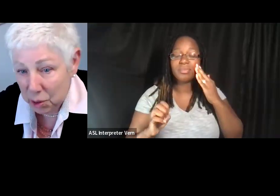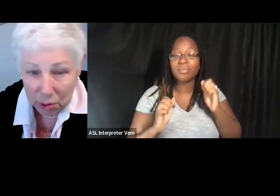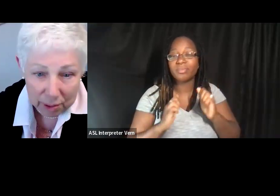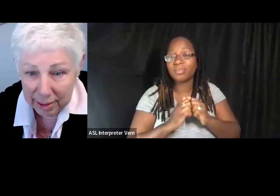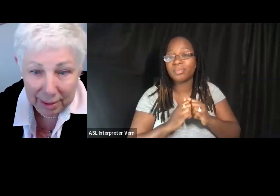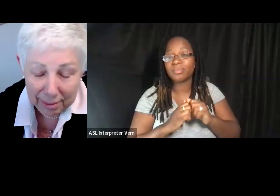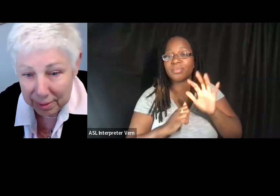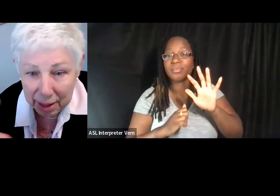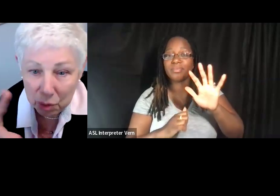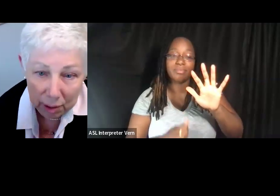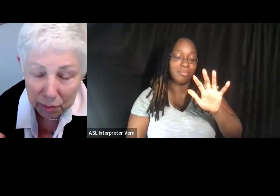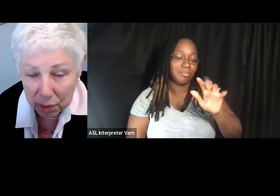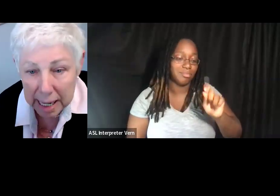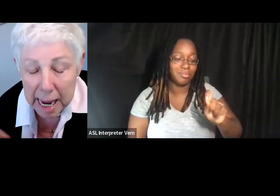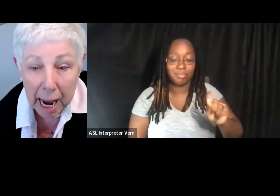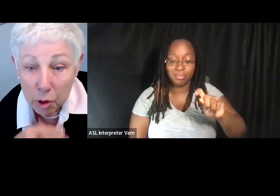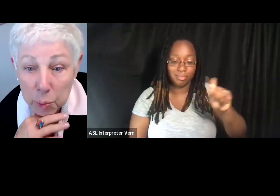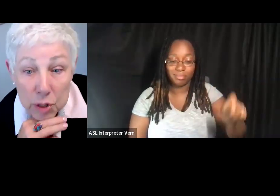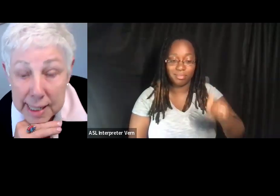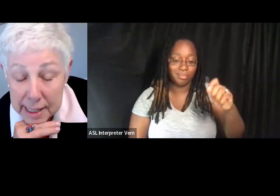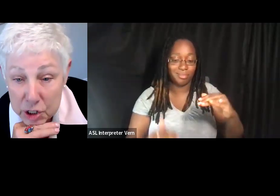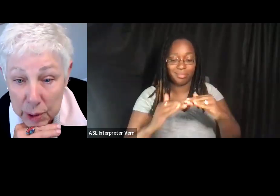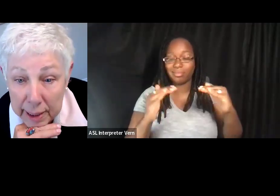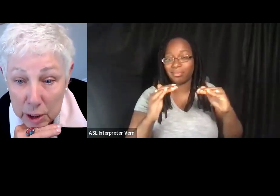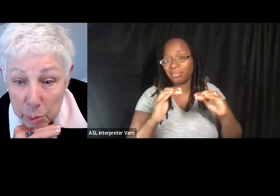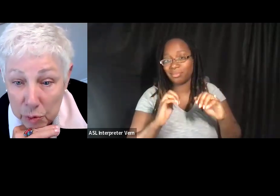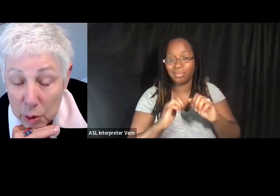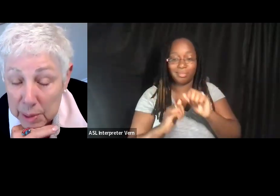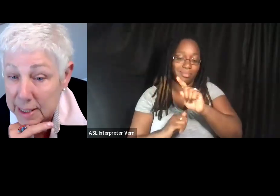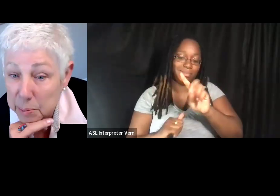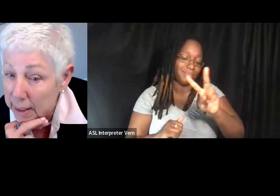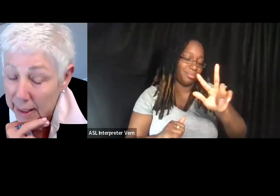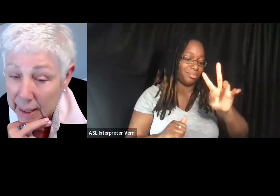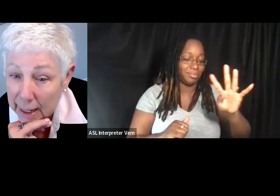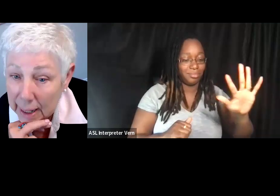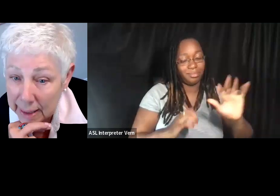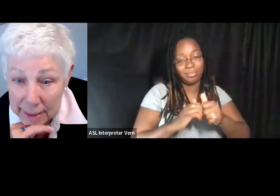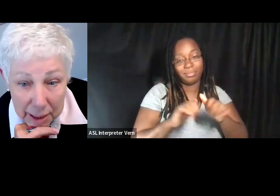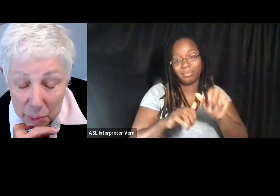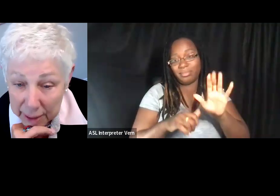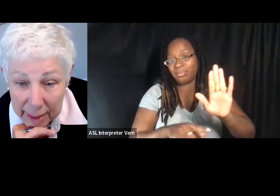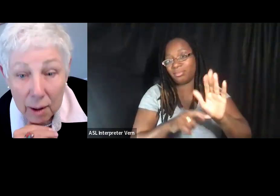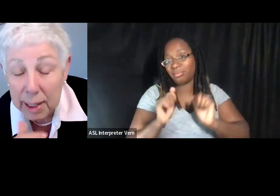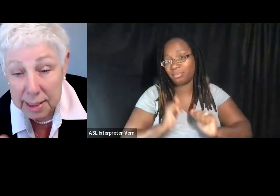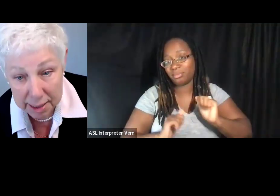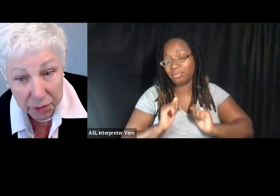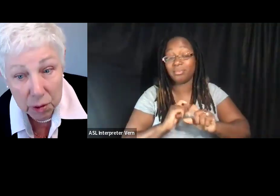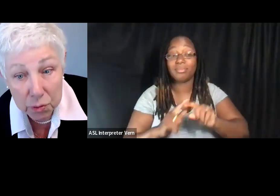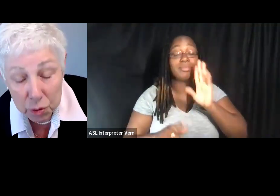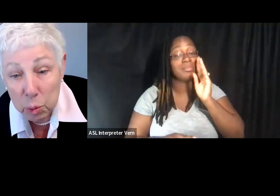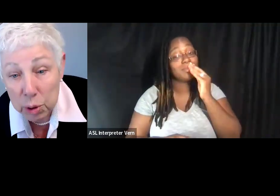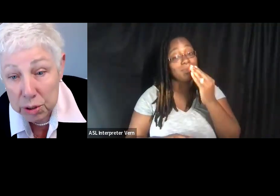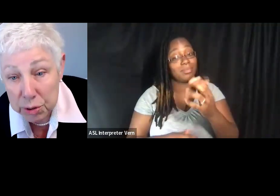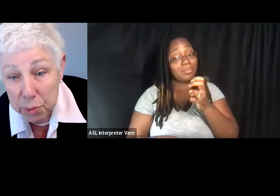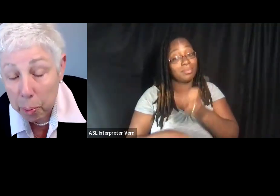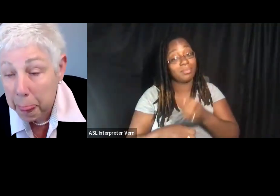5-point circle, the level of how the person is doing in their performance. But I can tell you right now, it's difficult